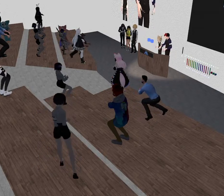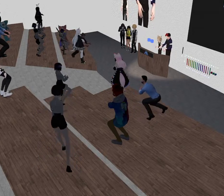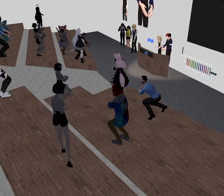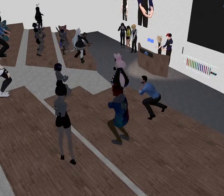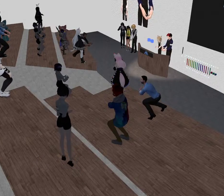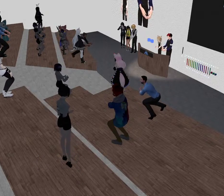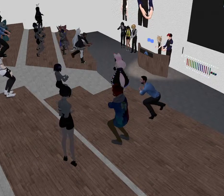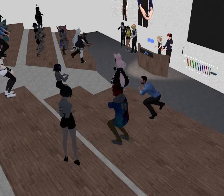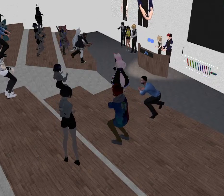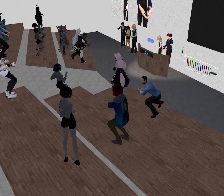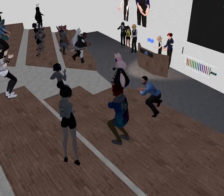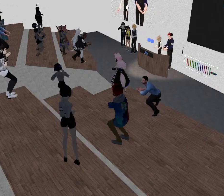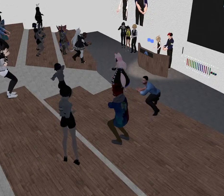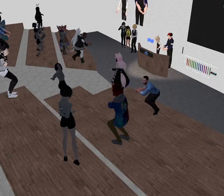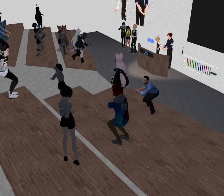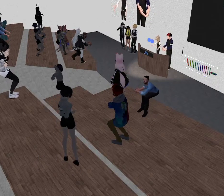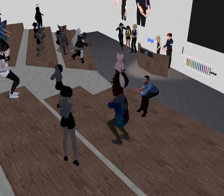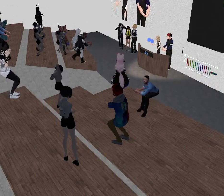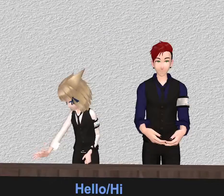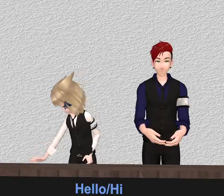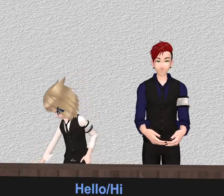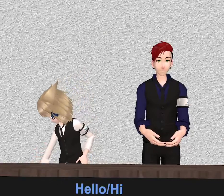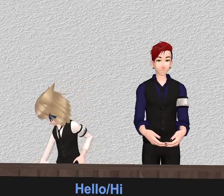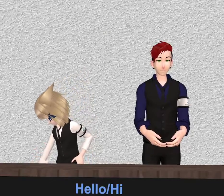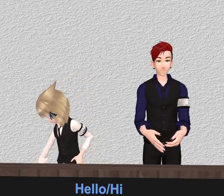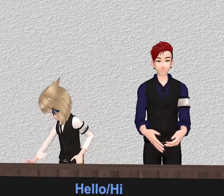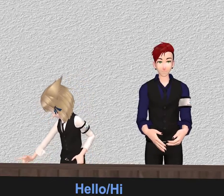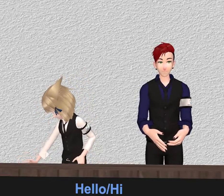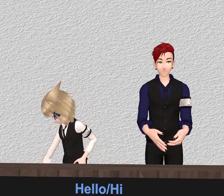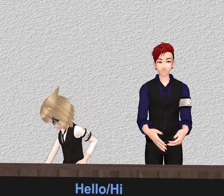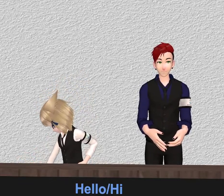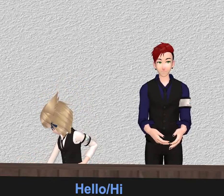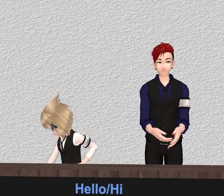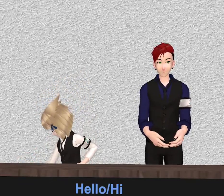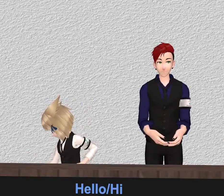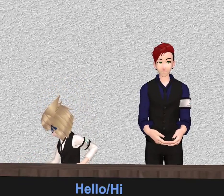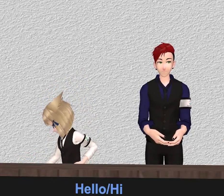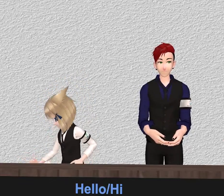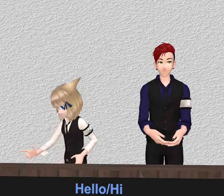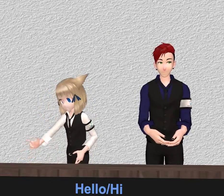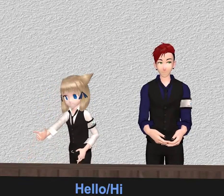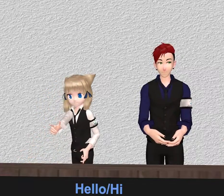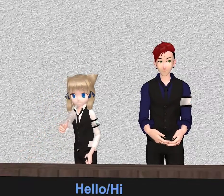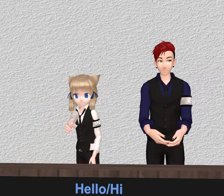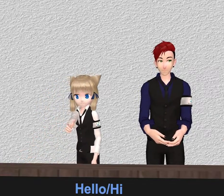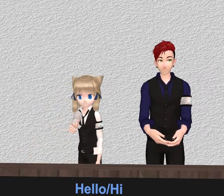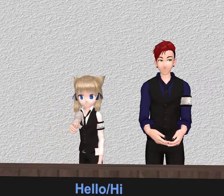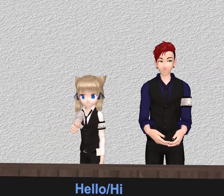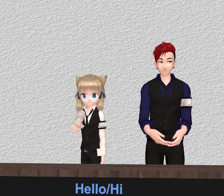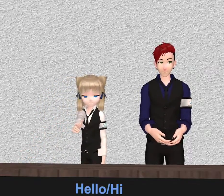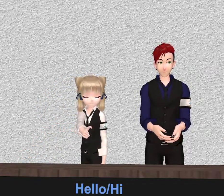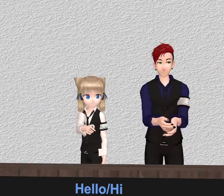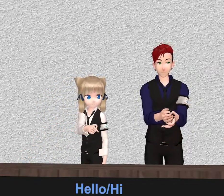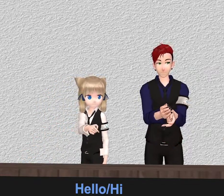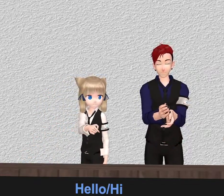Oh, I guess we'll start. Just let me know when you guys are ready, and I'll go ahead and switch it over to you, and I'll give you a countdown, okay?